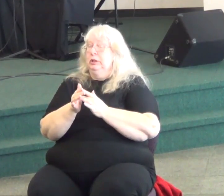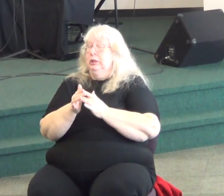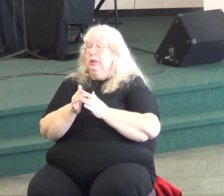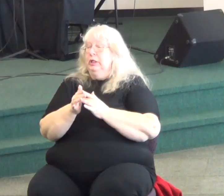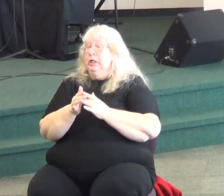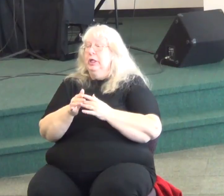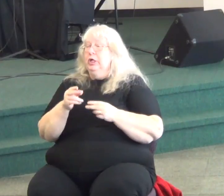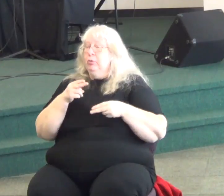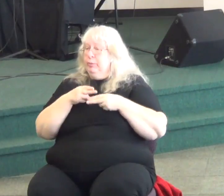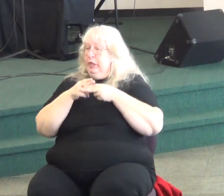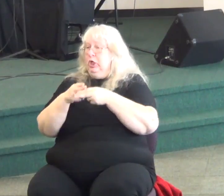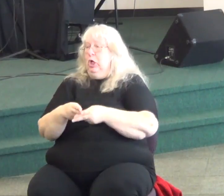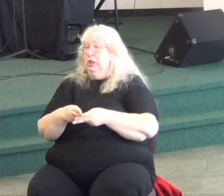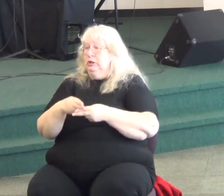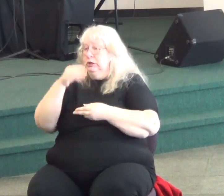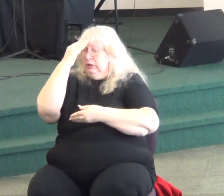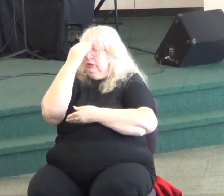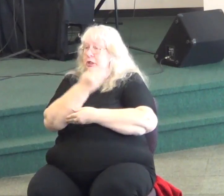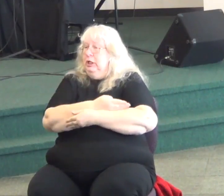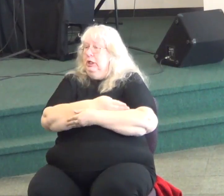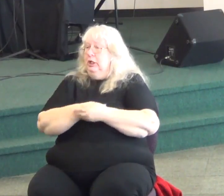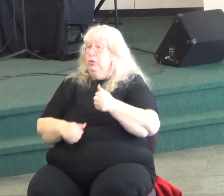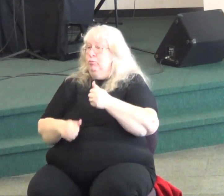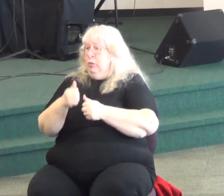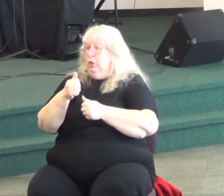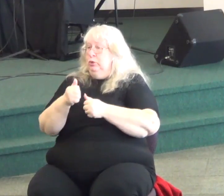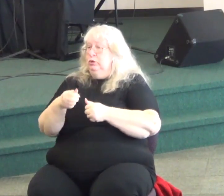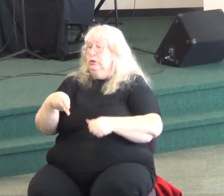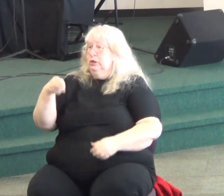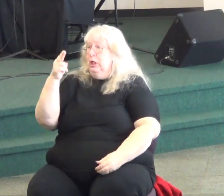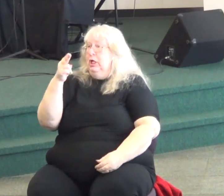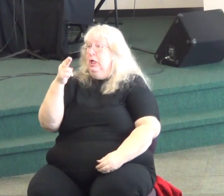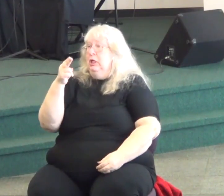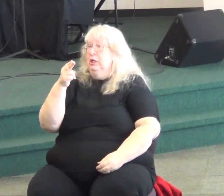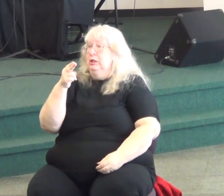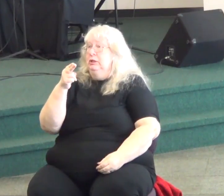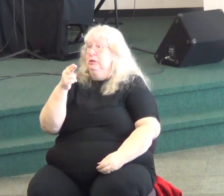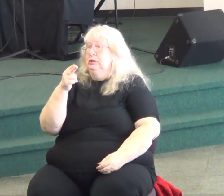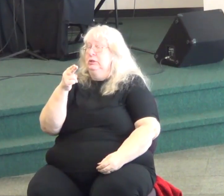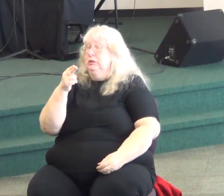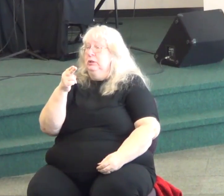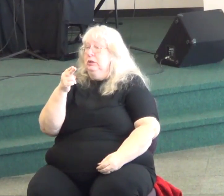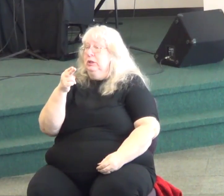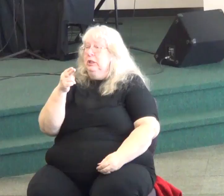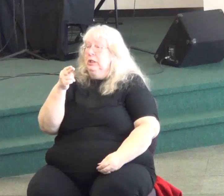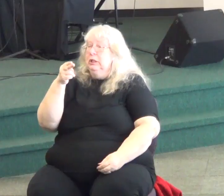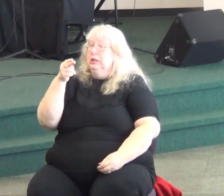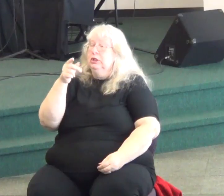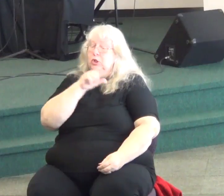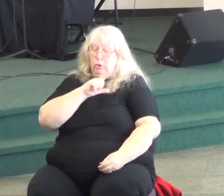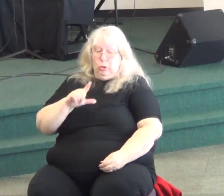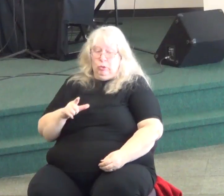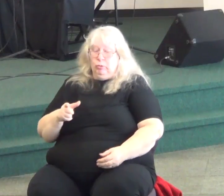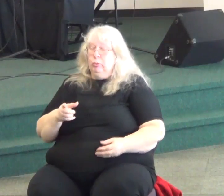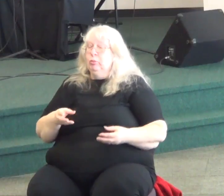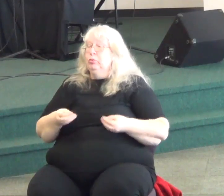High. The Lord God will give him the throne of his ancestor David, and he will reign